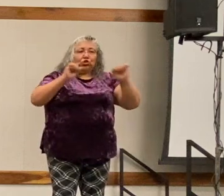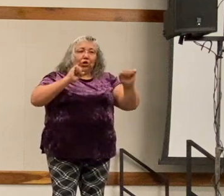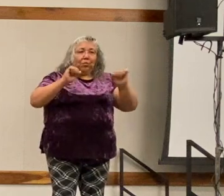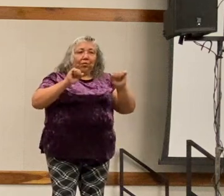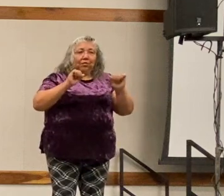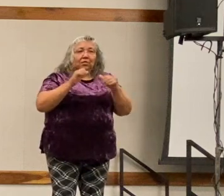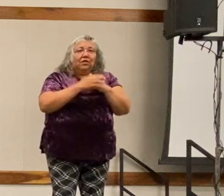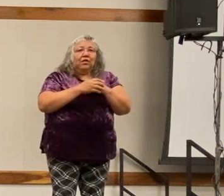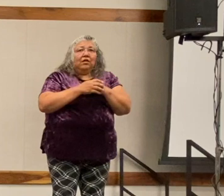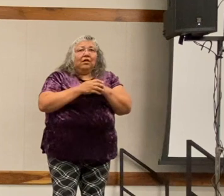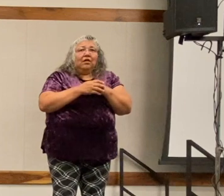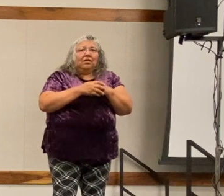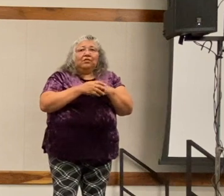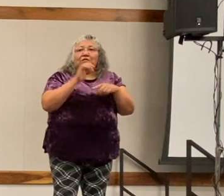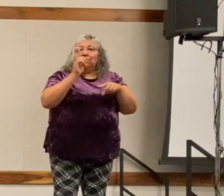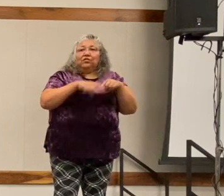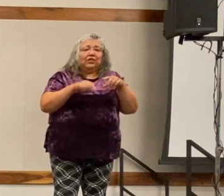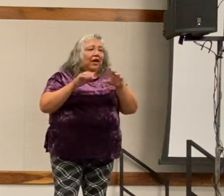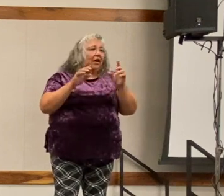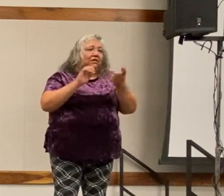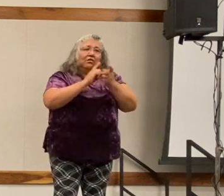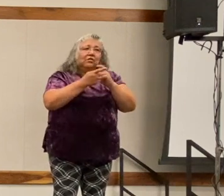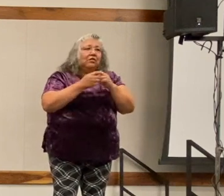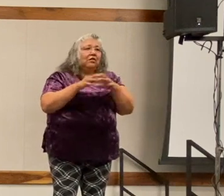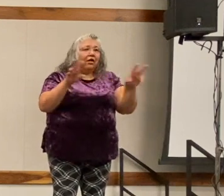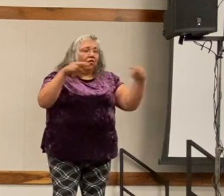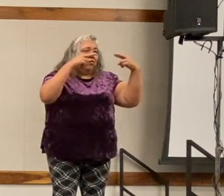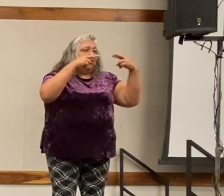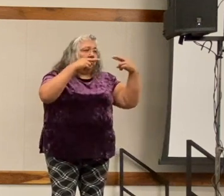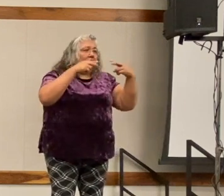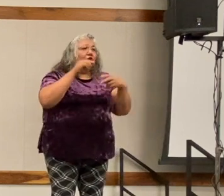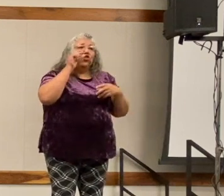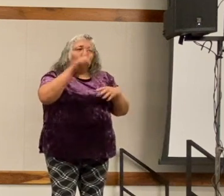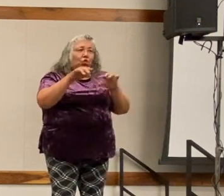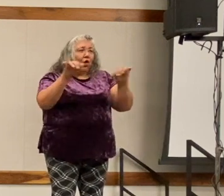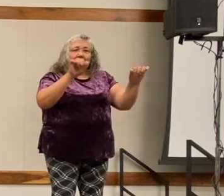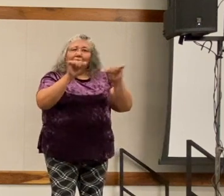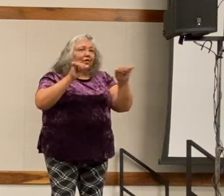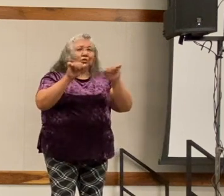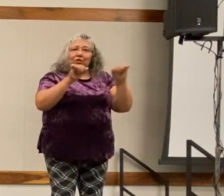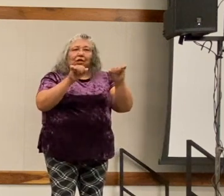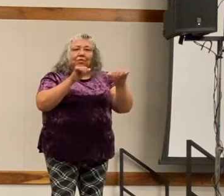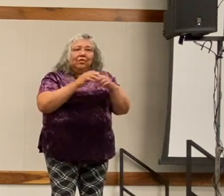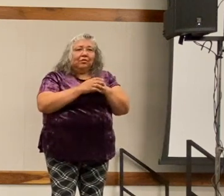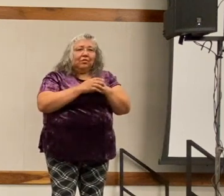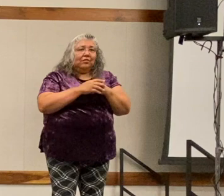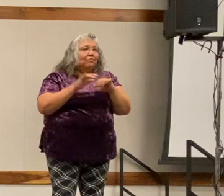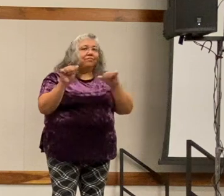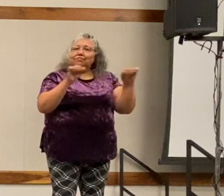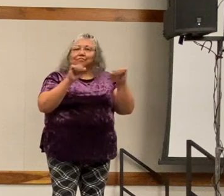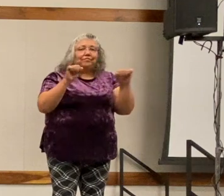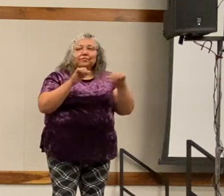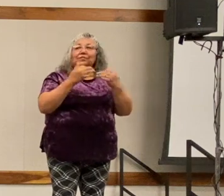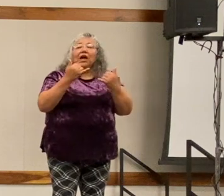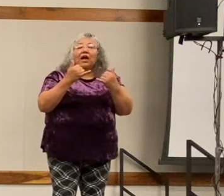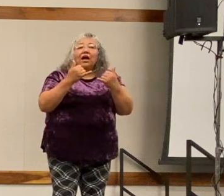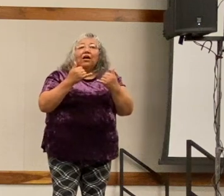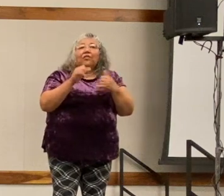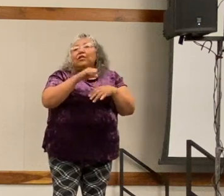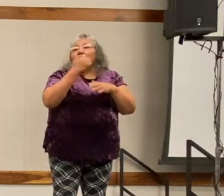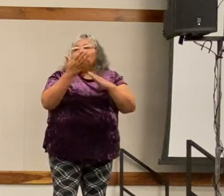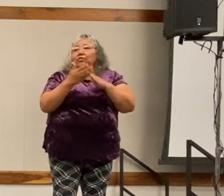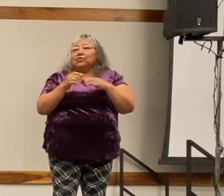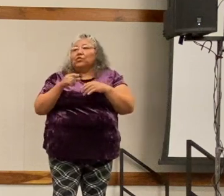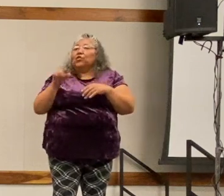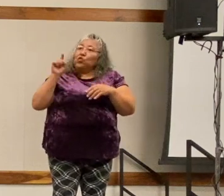unshakable. Say unshakable. Unshakable. Turn to your neighbor and say, you're unshakable. Unshakable. Turn to the person on the other side and